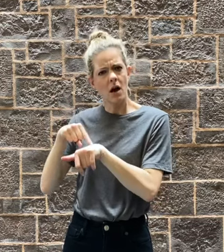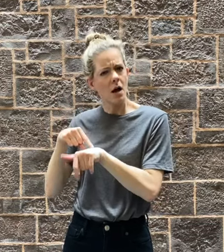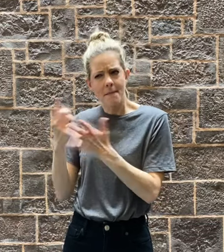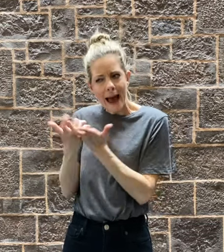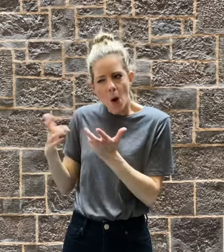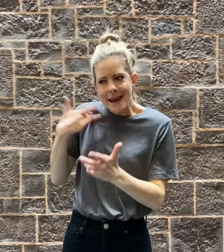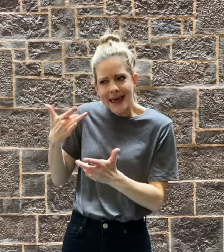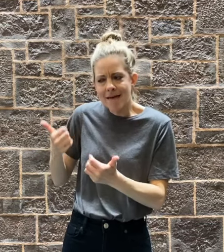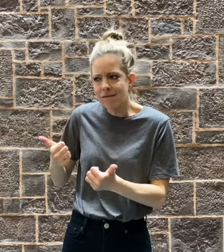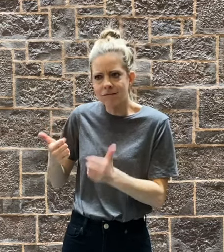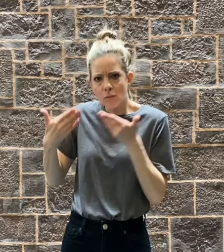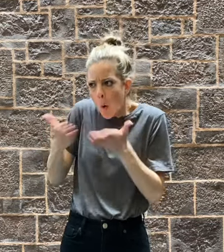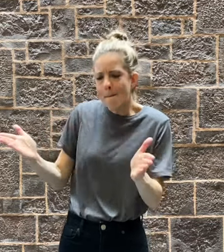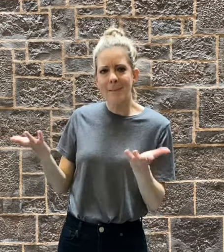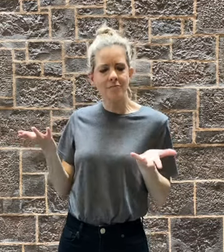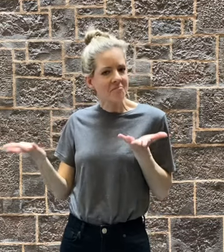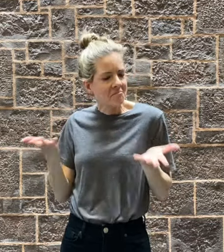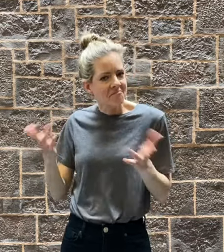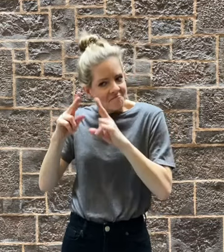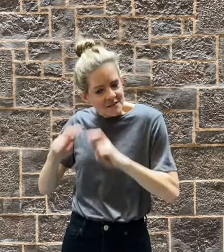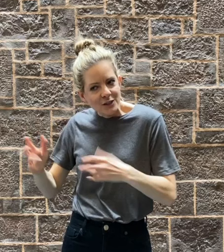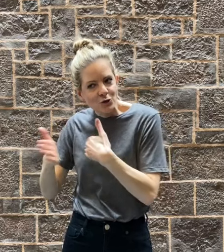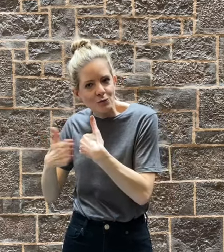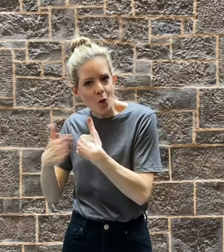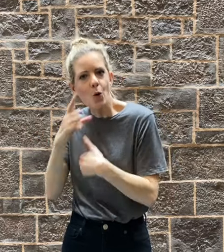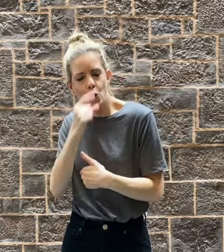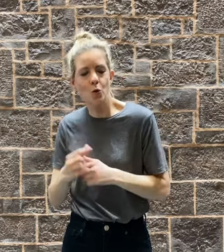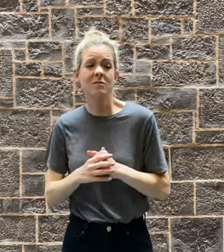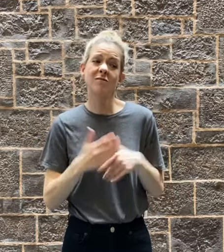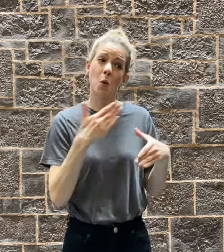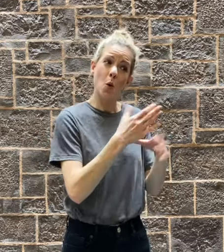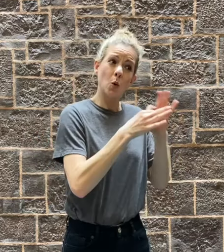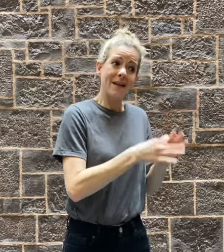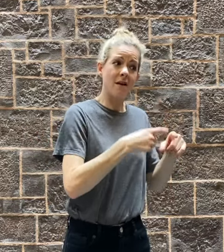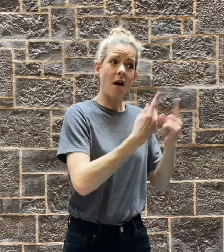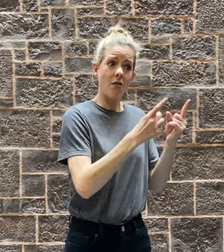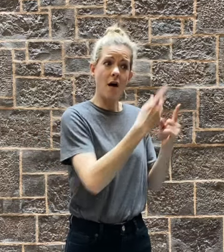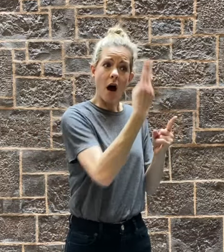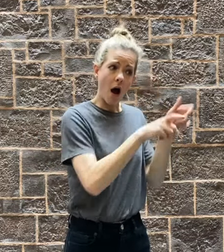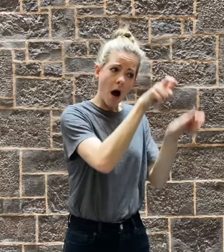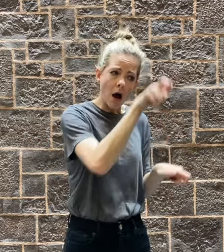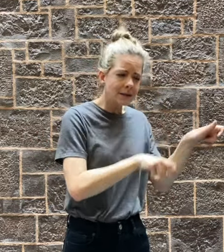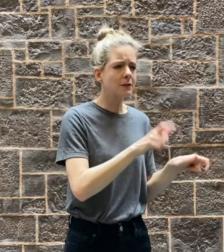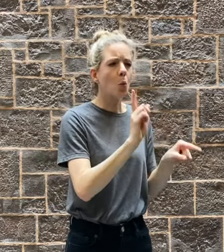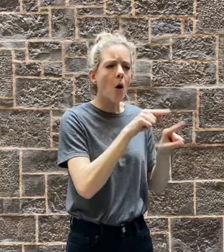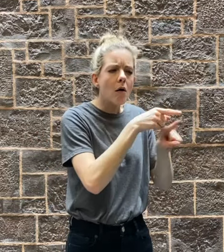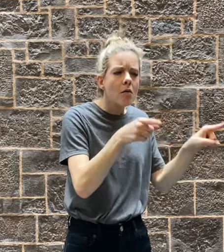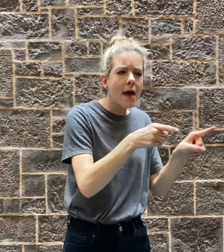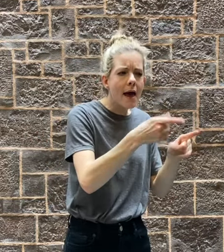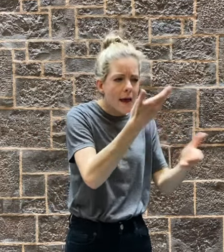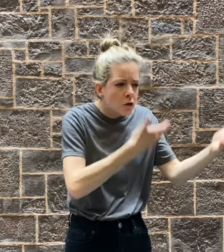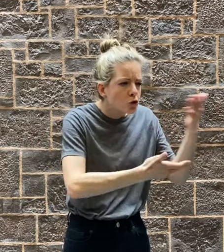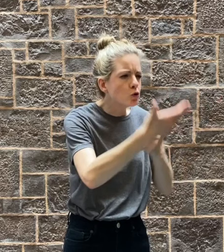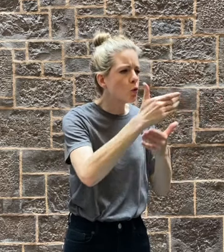the different directions that this kind of poem in objects, as I like to think of it, as a museum, the different directions that